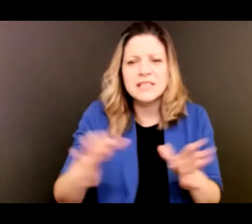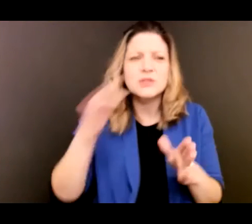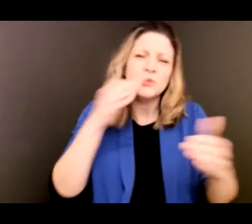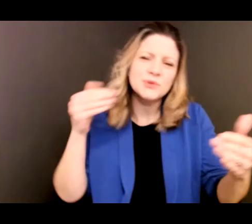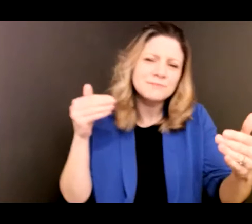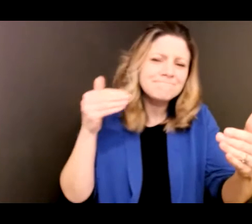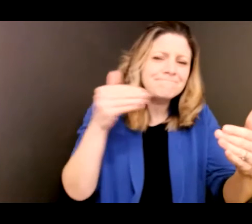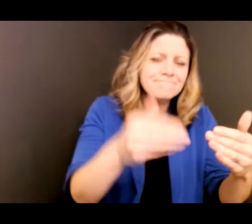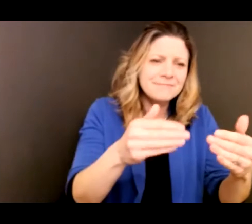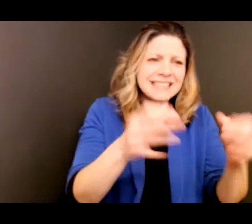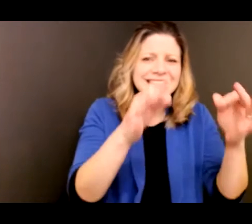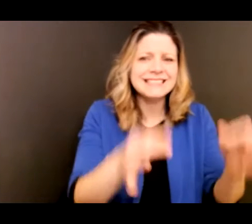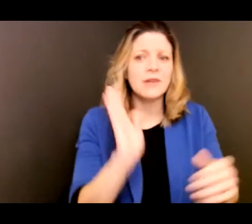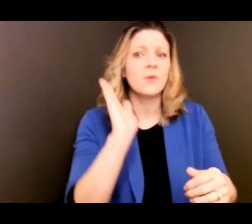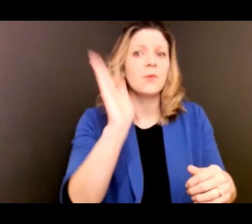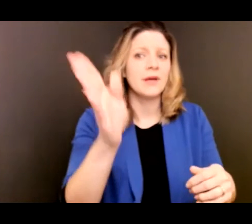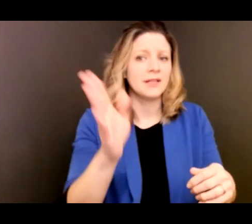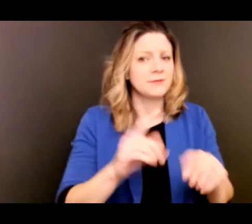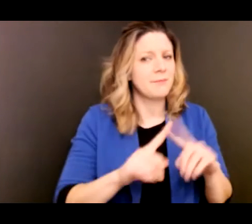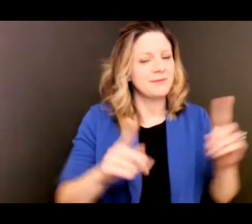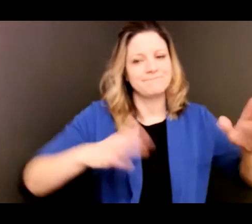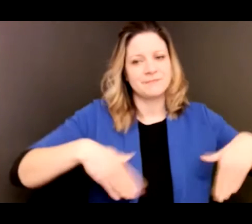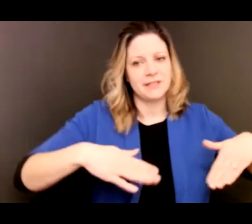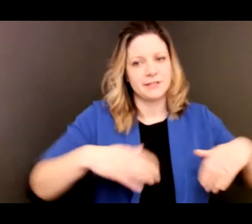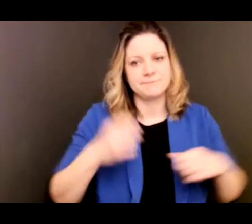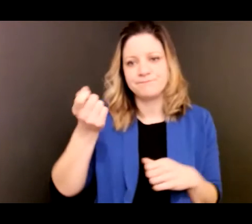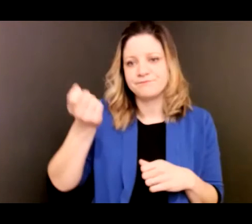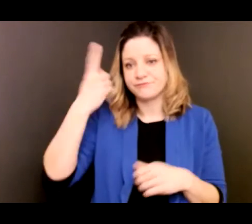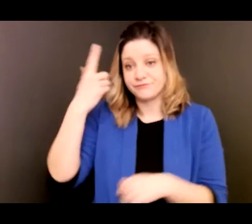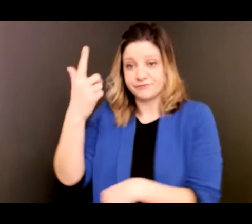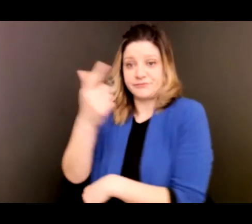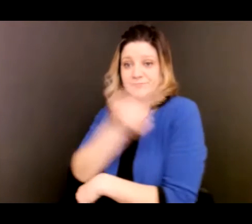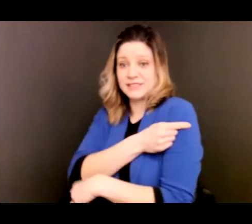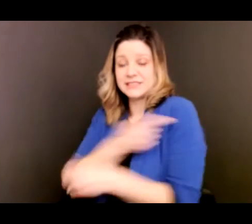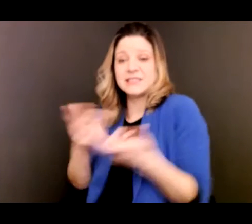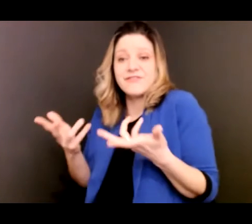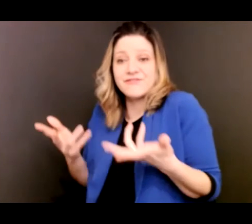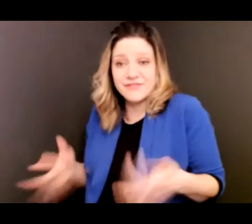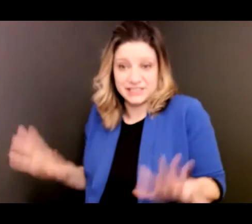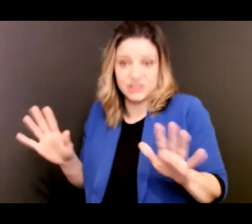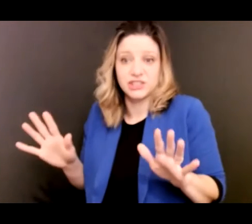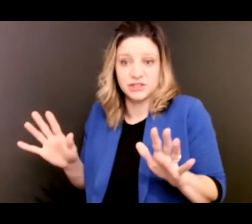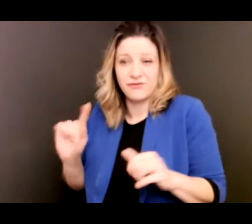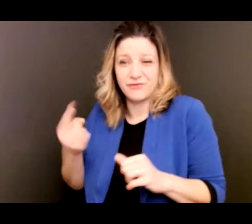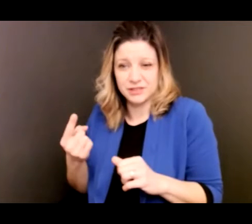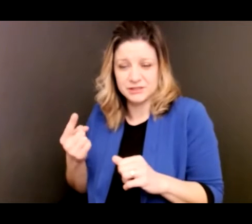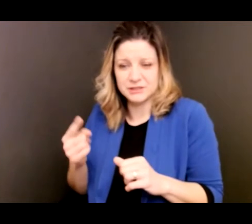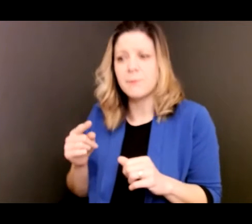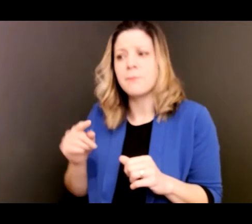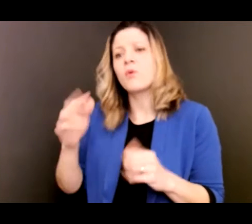Many of the people we support have received their first vaccination and will be getting their second vaccination in the next few